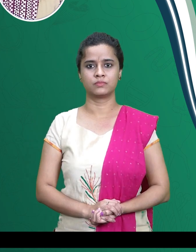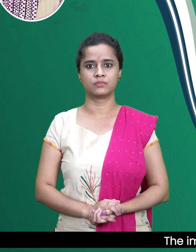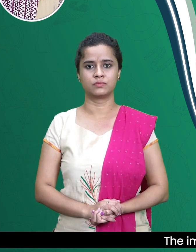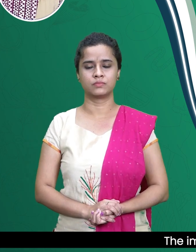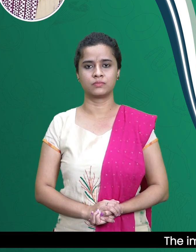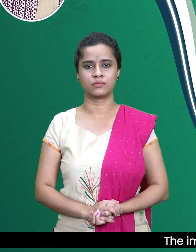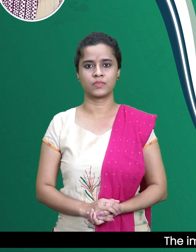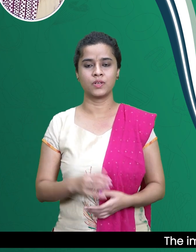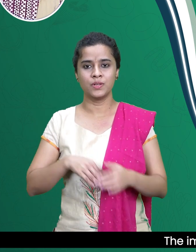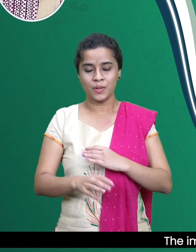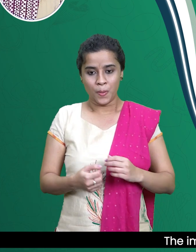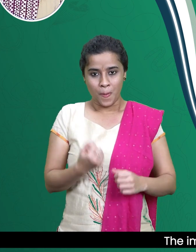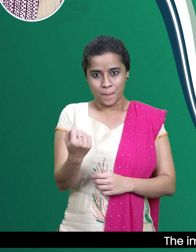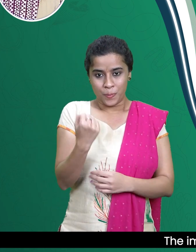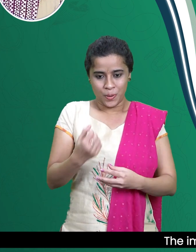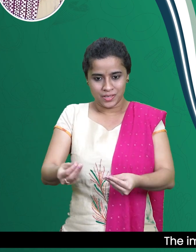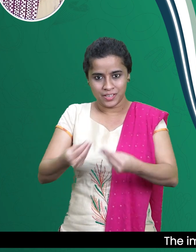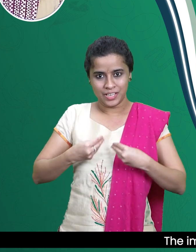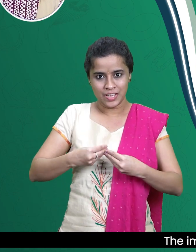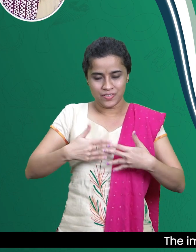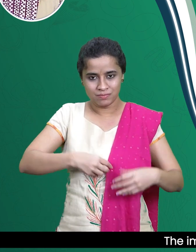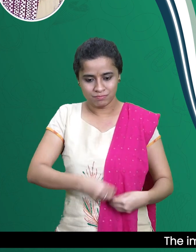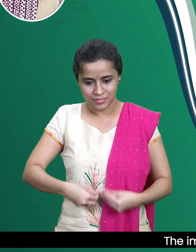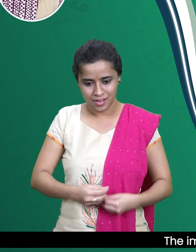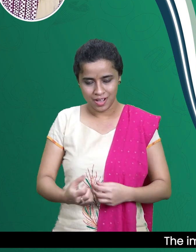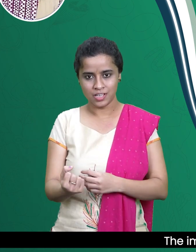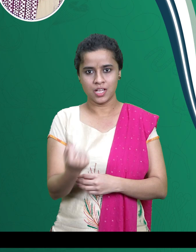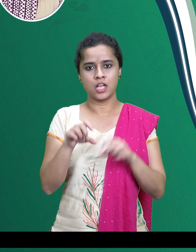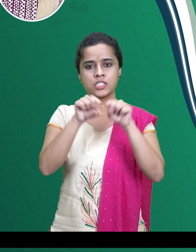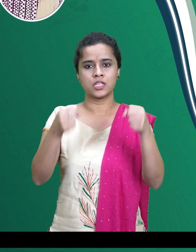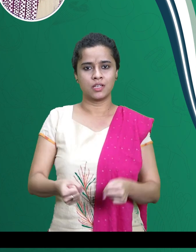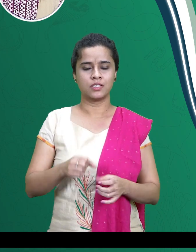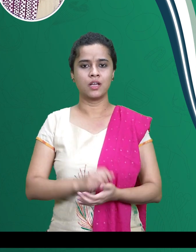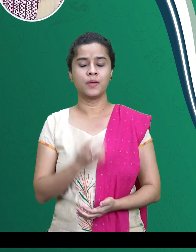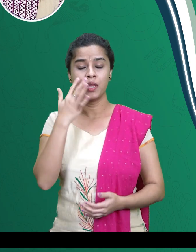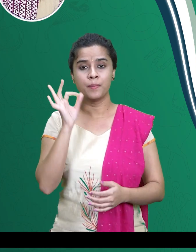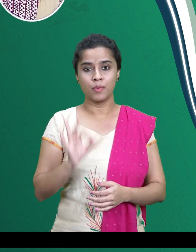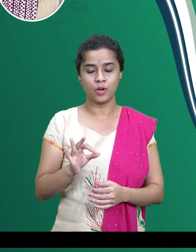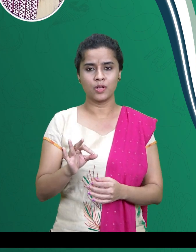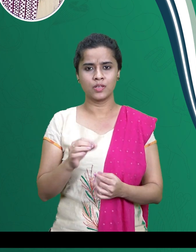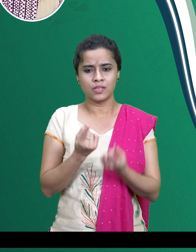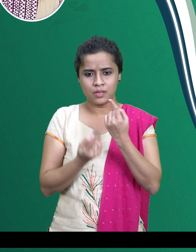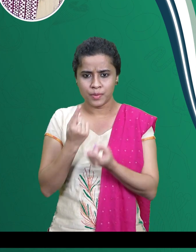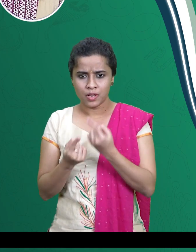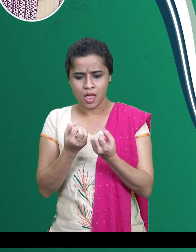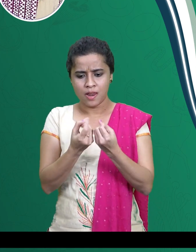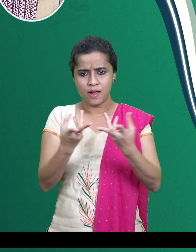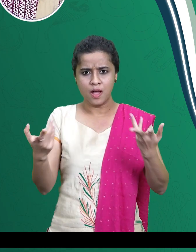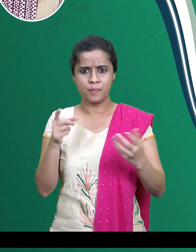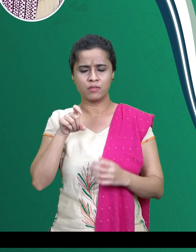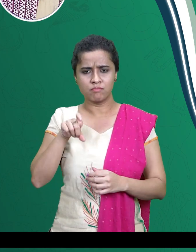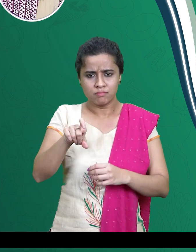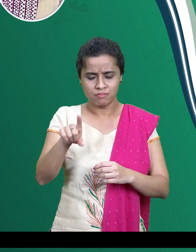The immune system is a major factor that determines the number of